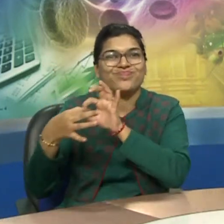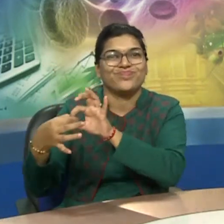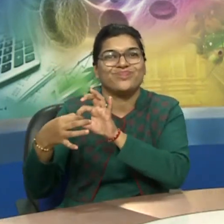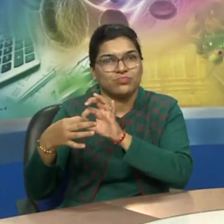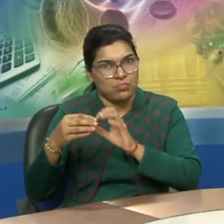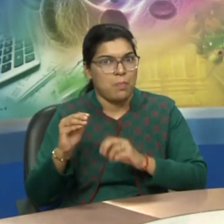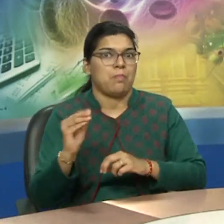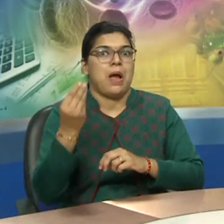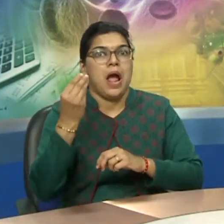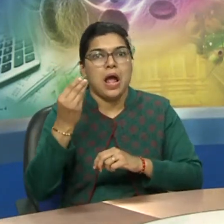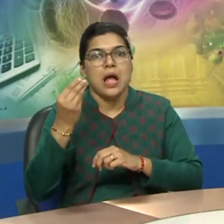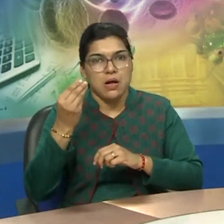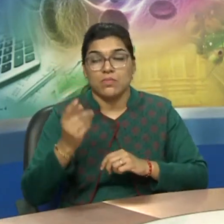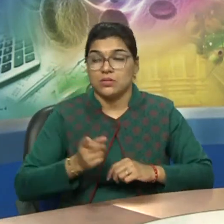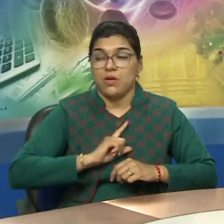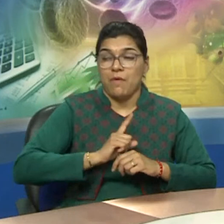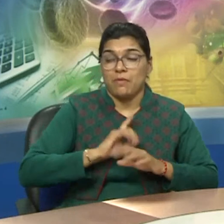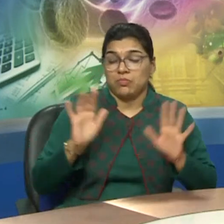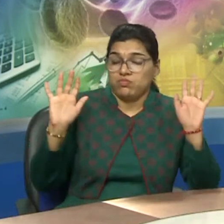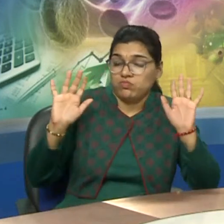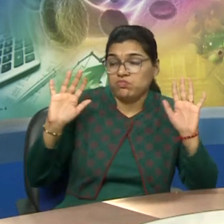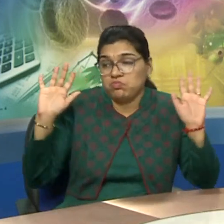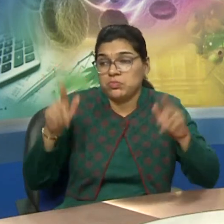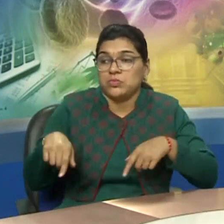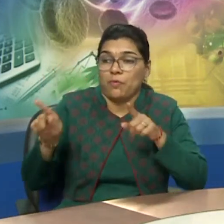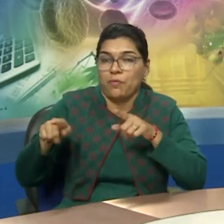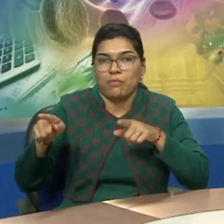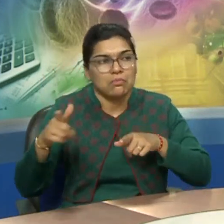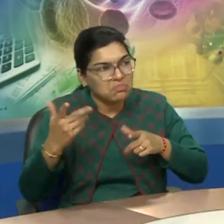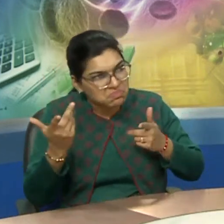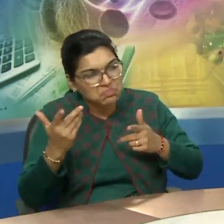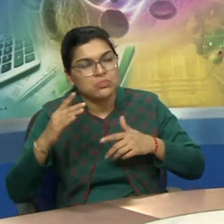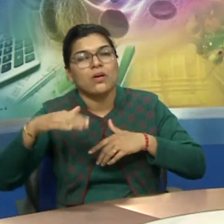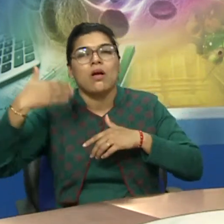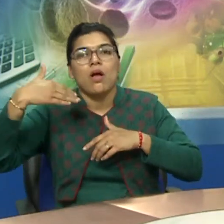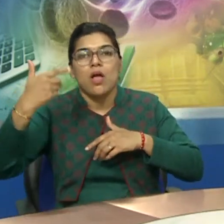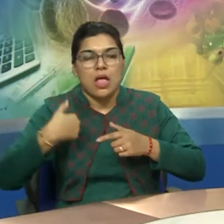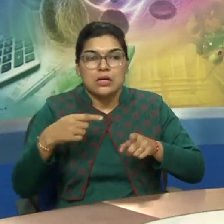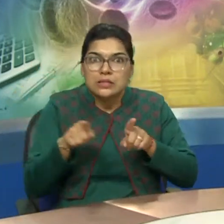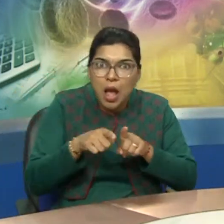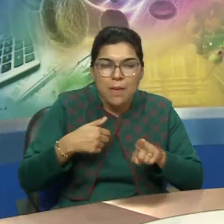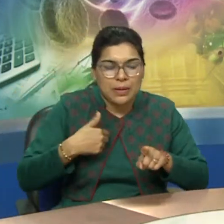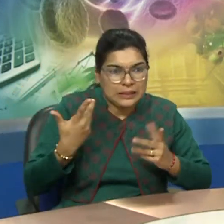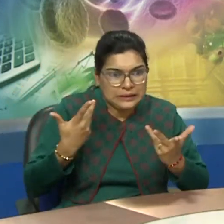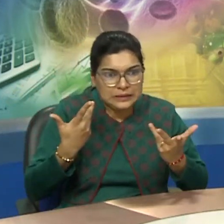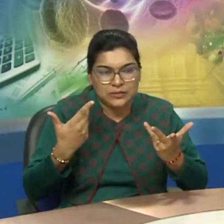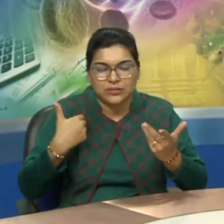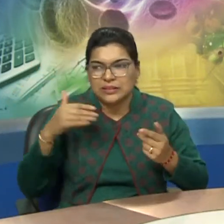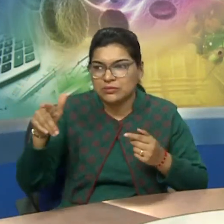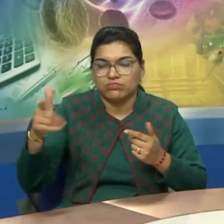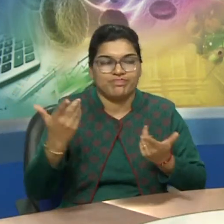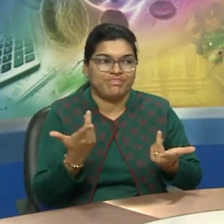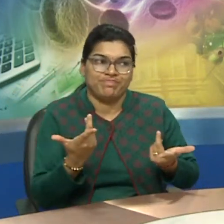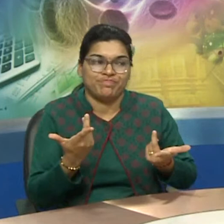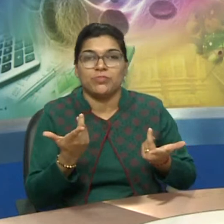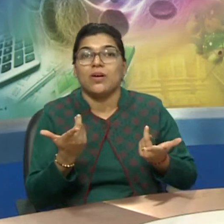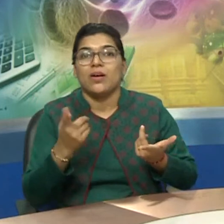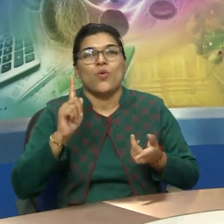in an inappropriate way, or we should not scold them that they feel sorry or